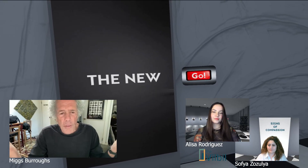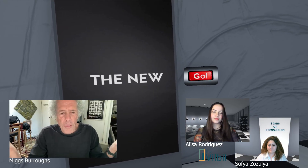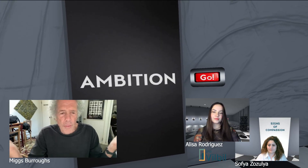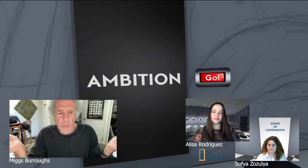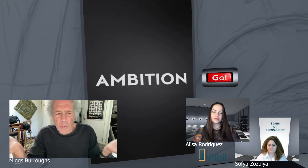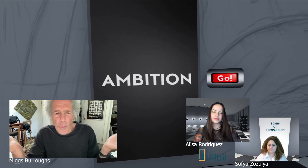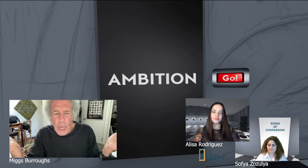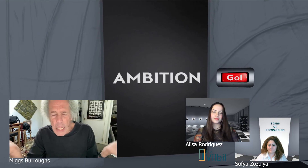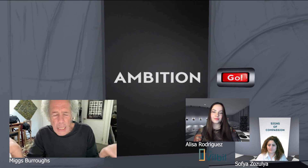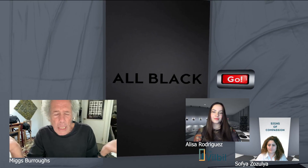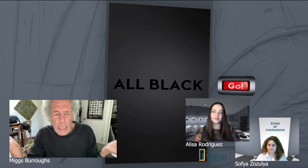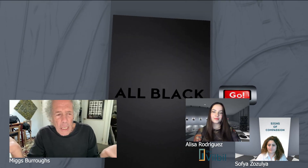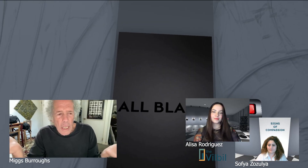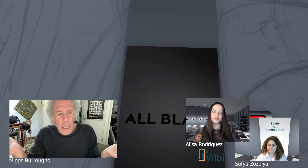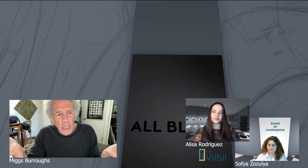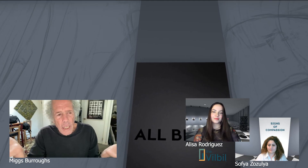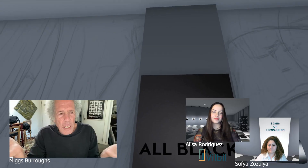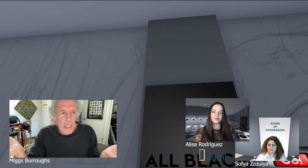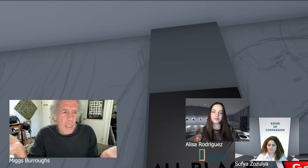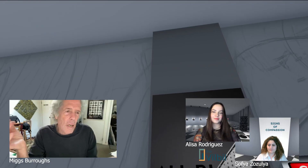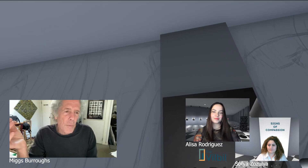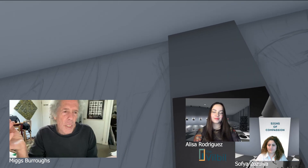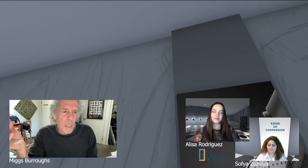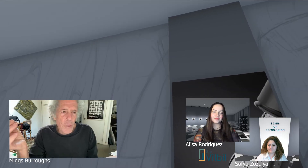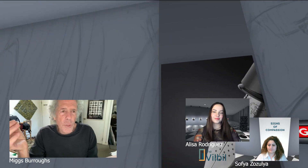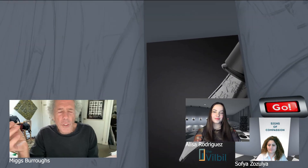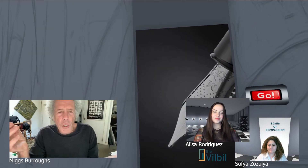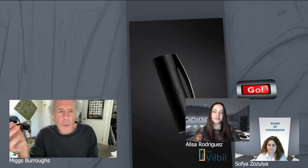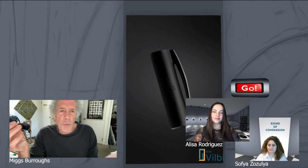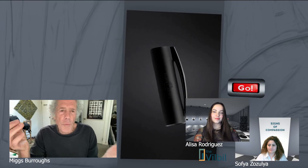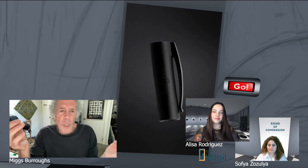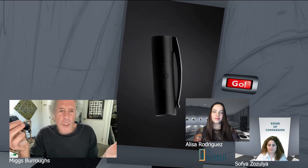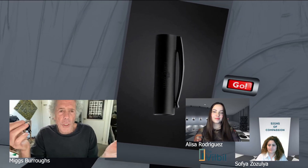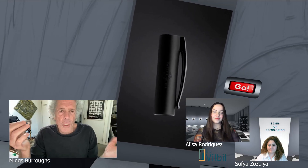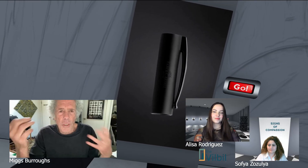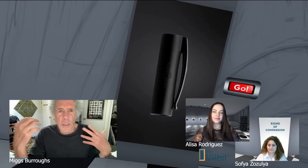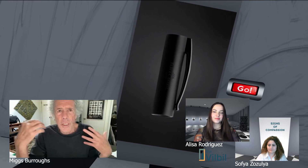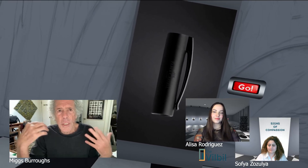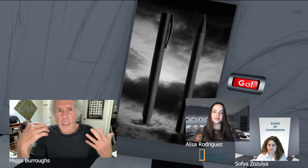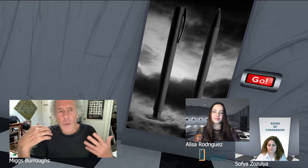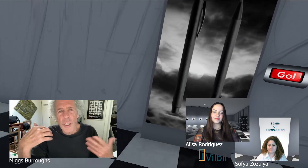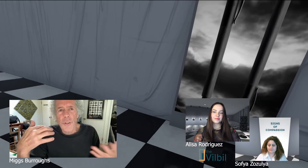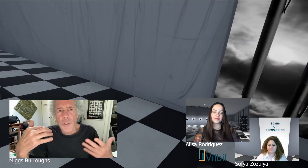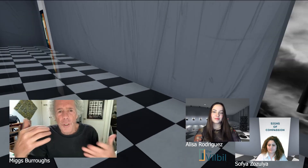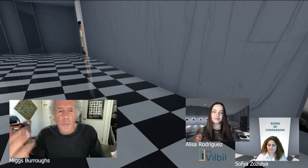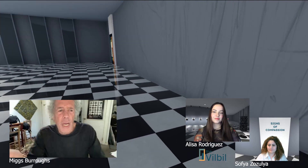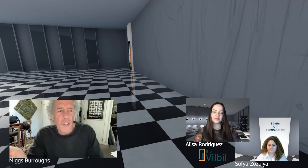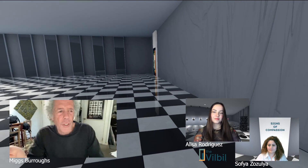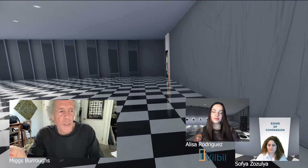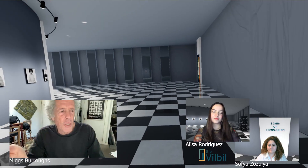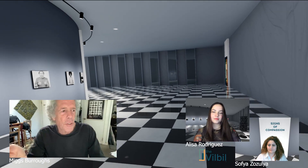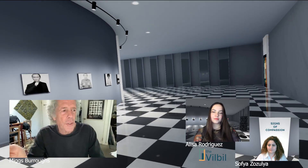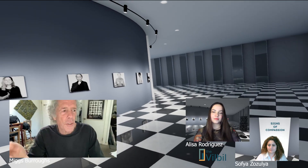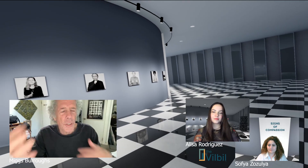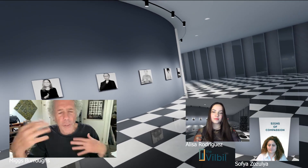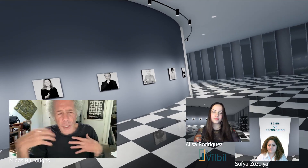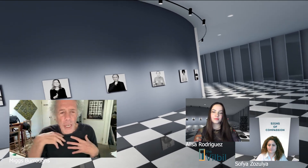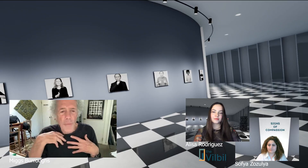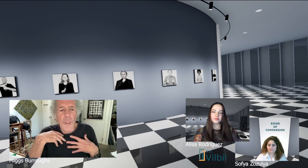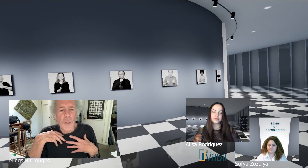of Romanian, I mean, it wouldn't show as much, interest or compassion in your culture as if I came to